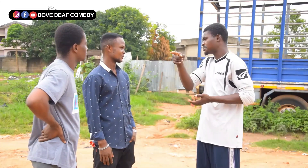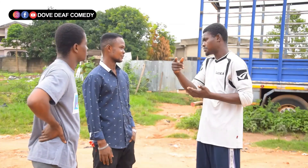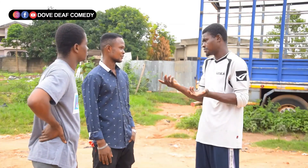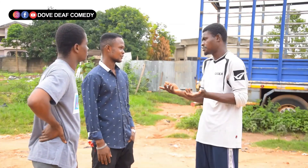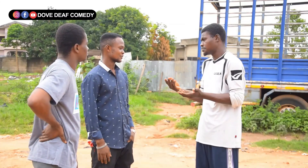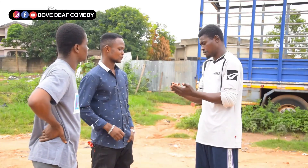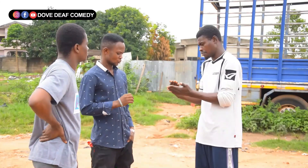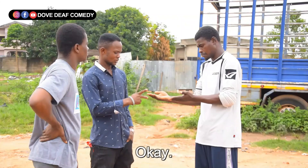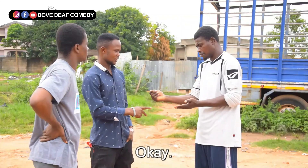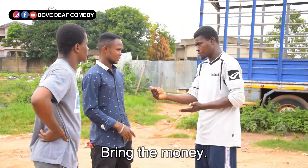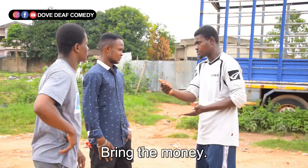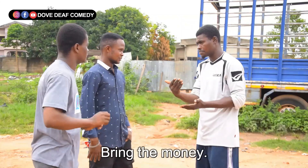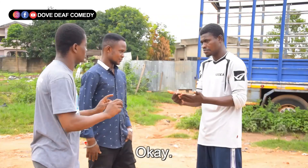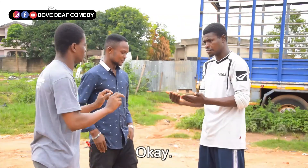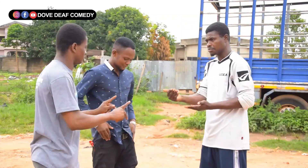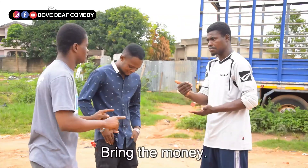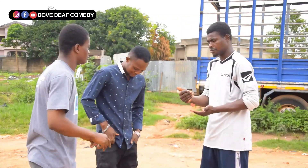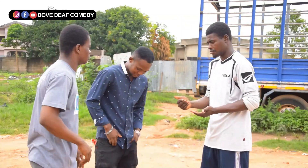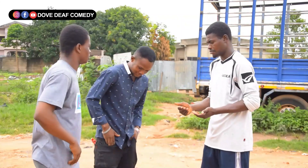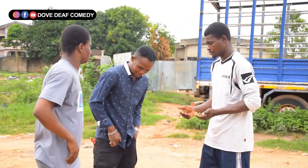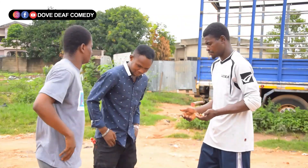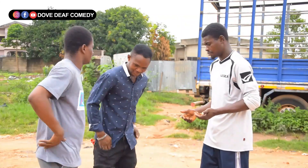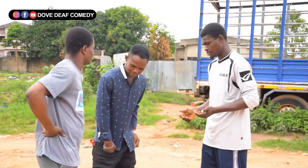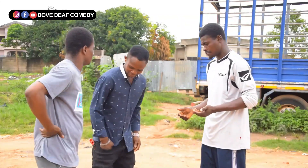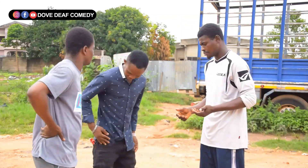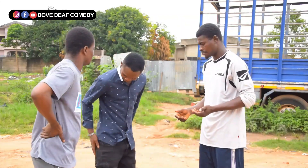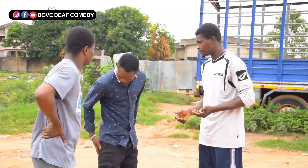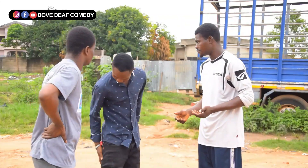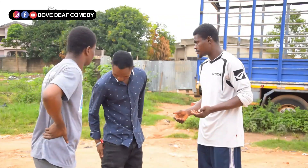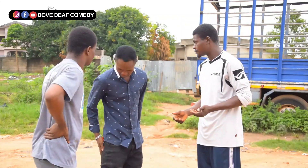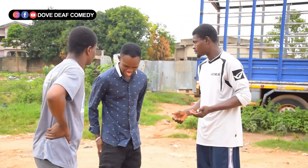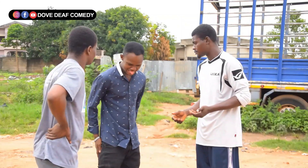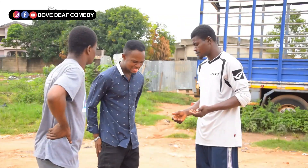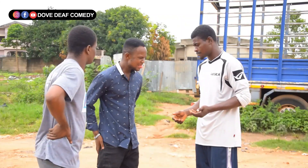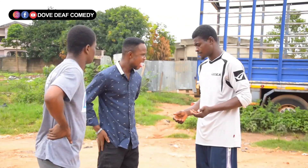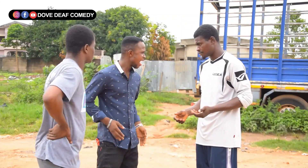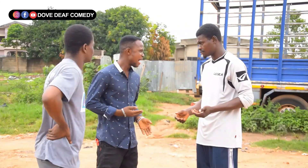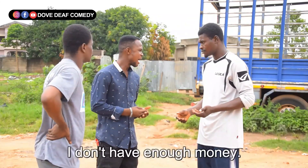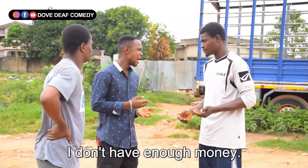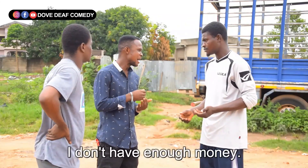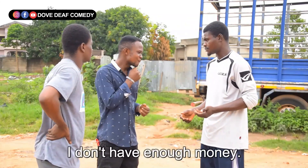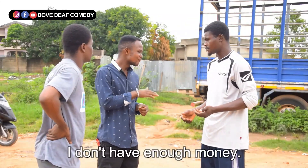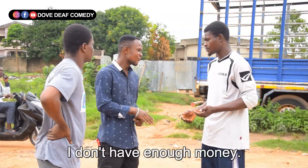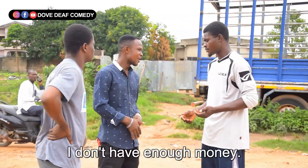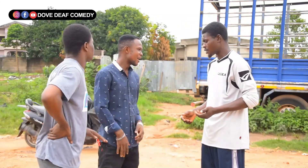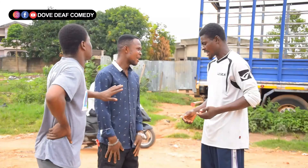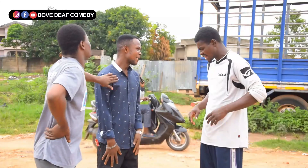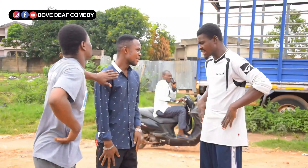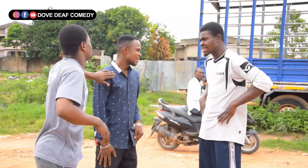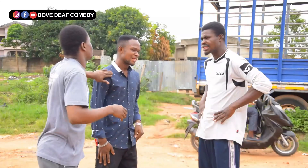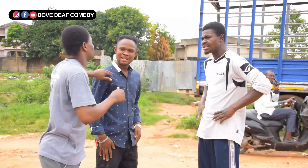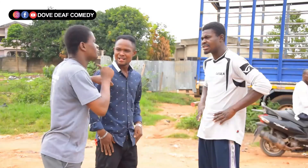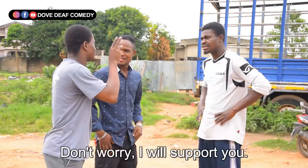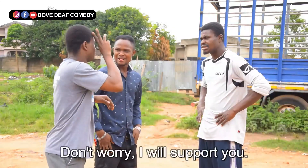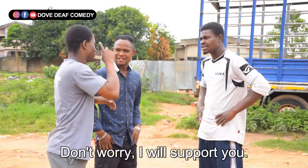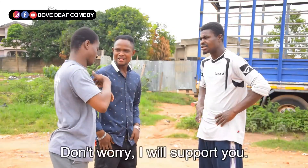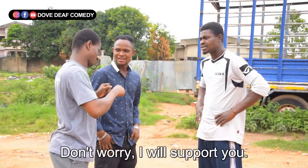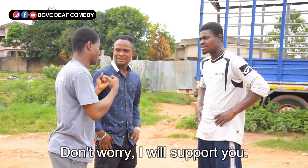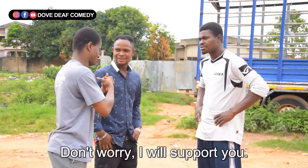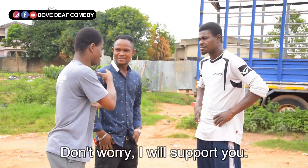join us. Okay, bring the money. Okay, bring the money. I don't have enough money. Don't worry, I will